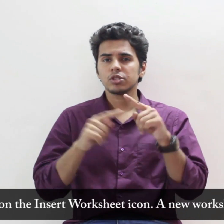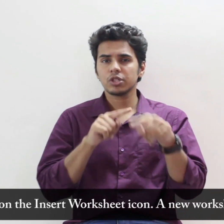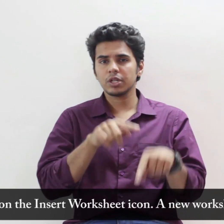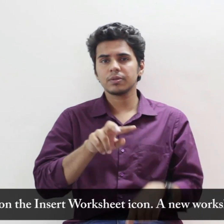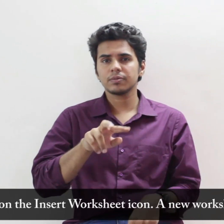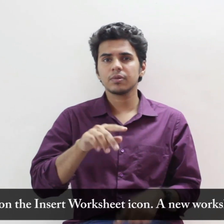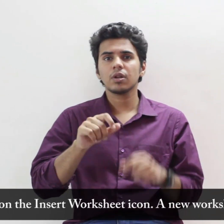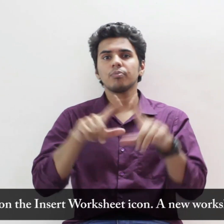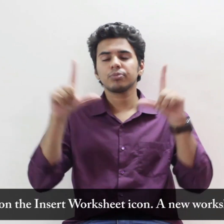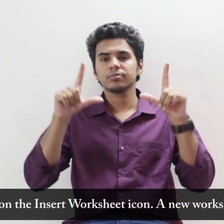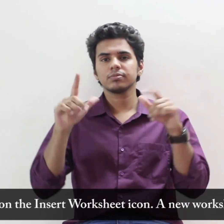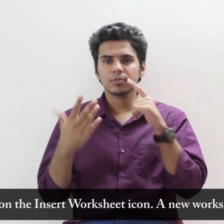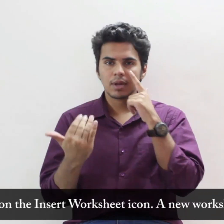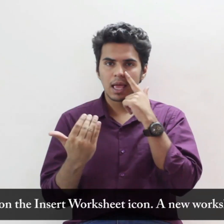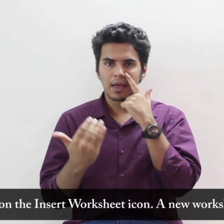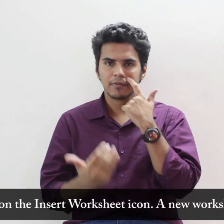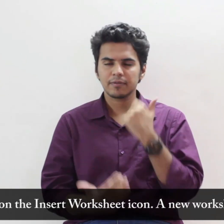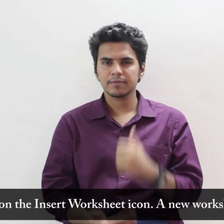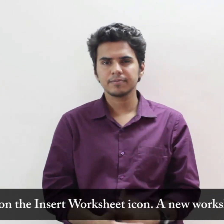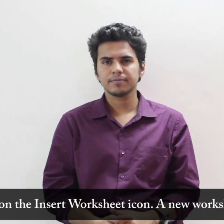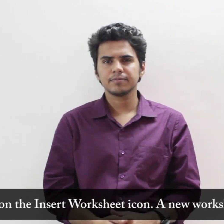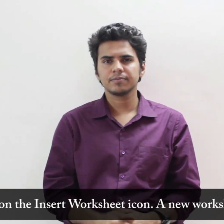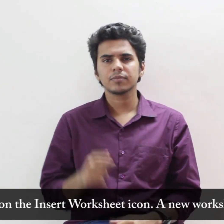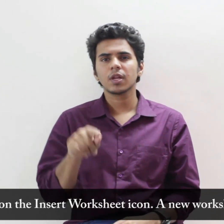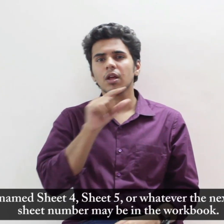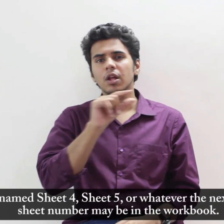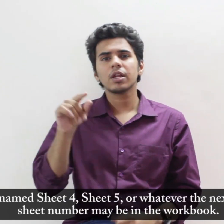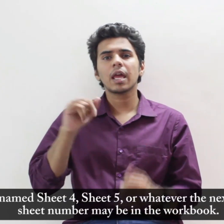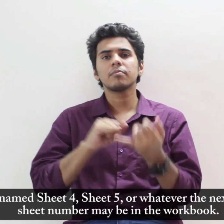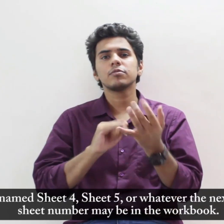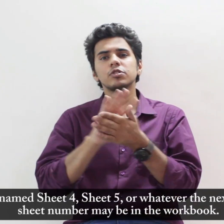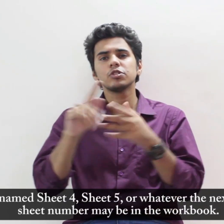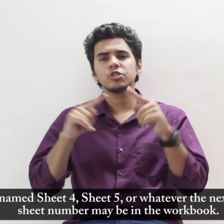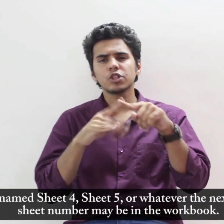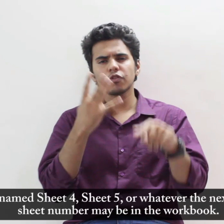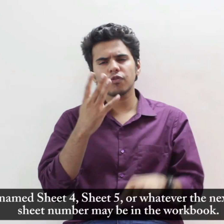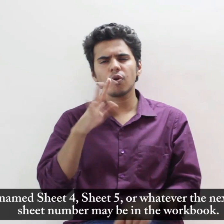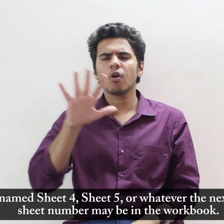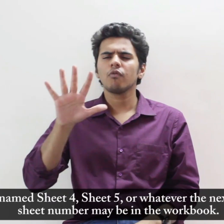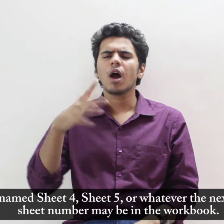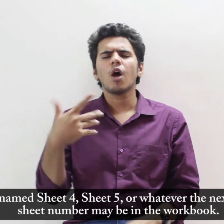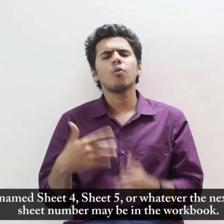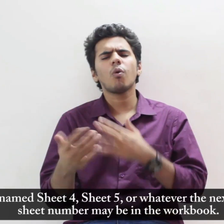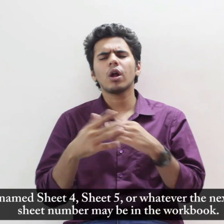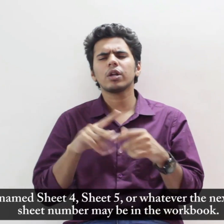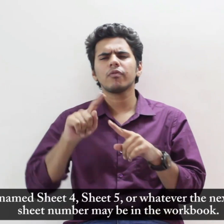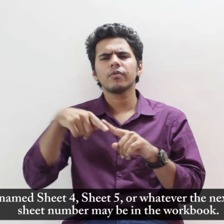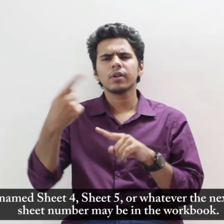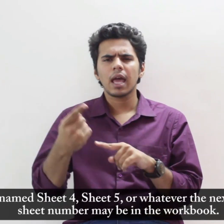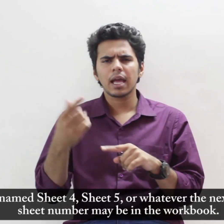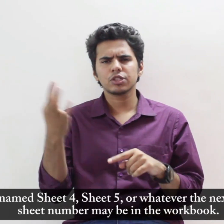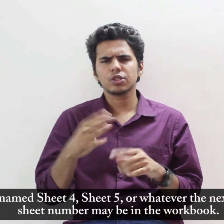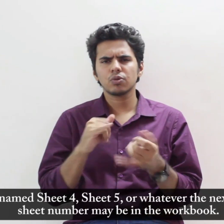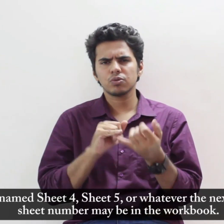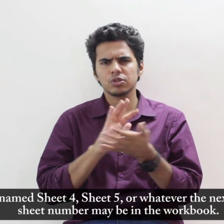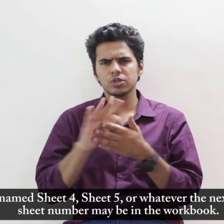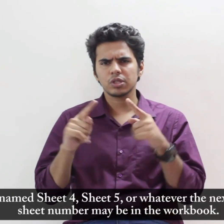new worksheet appears. It will be named Sheet 4, Sheet 5, or whatever the next sequential